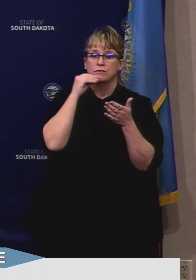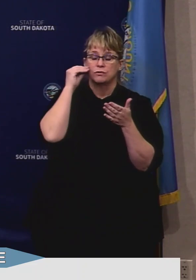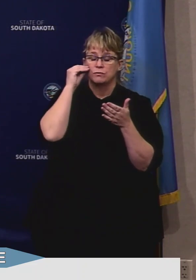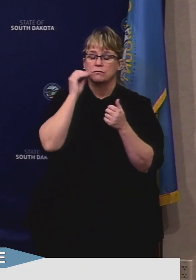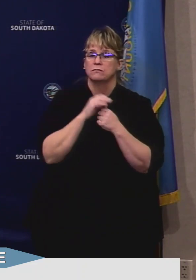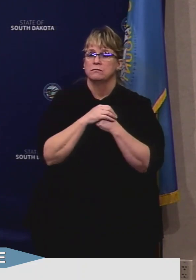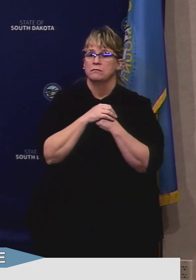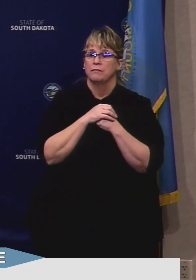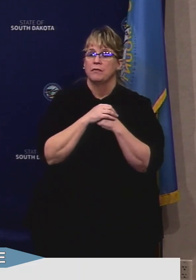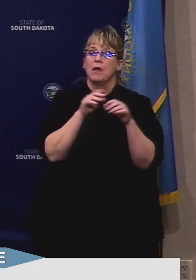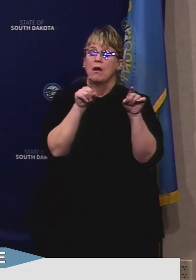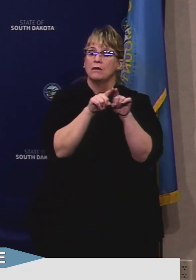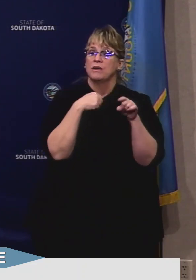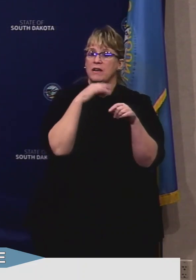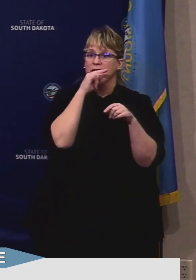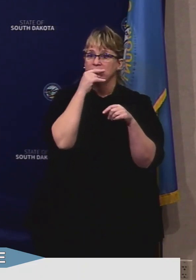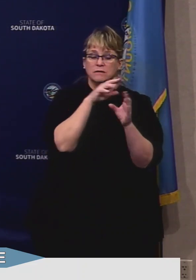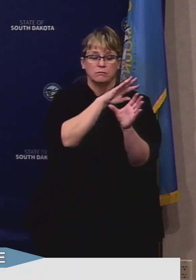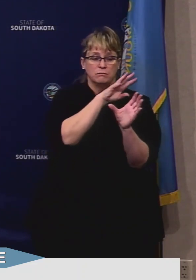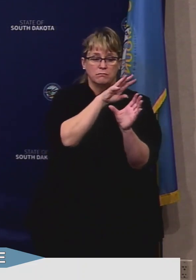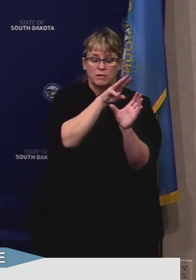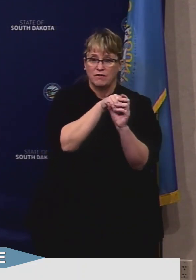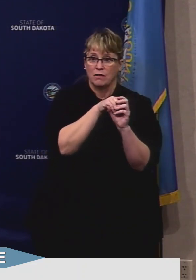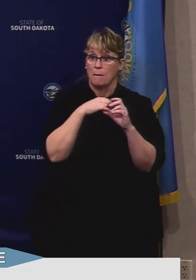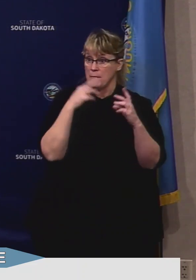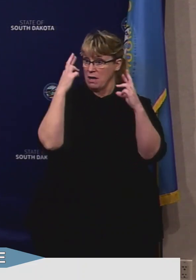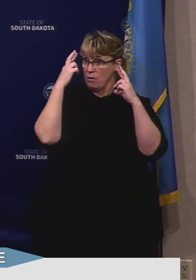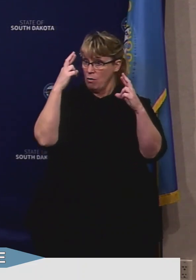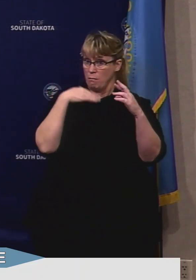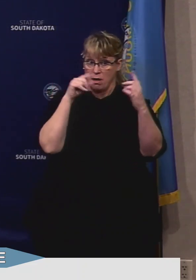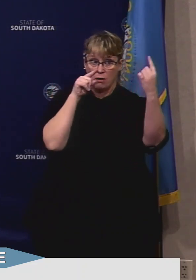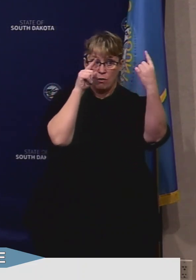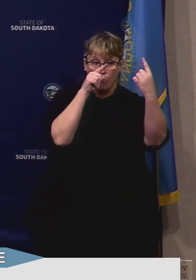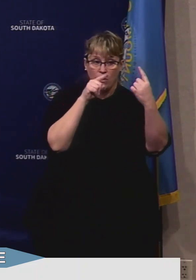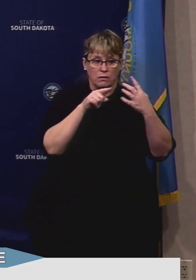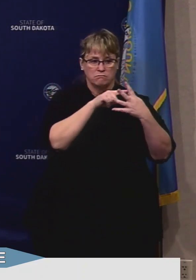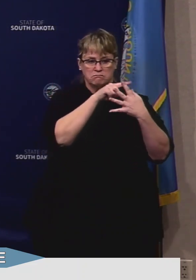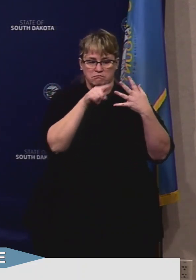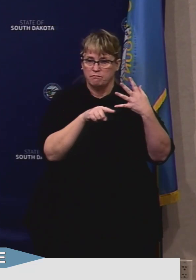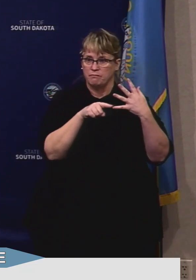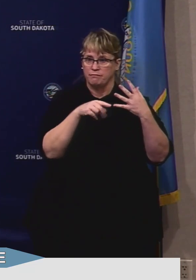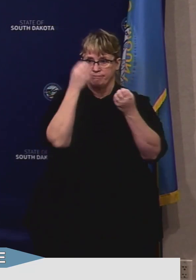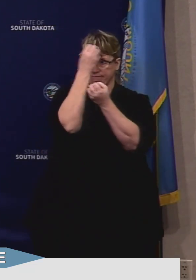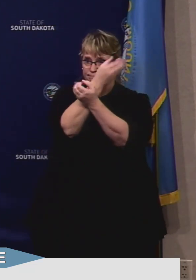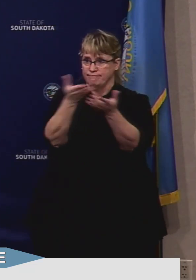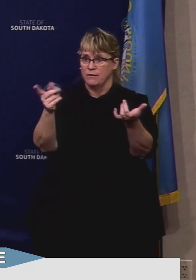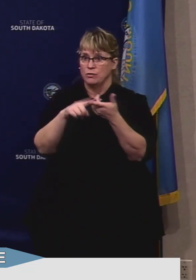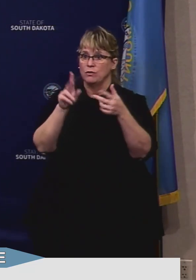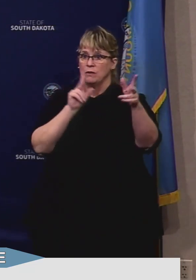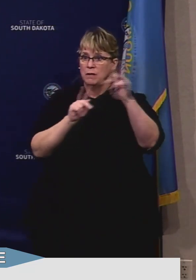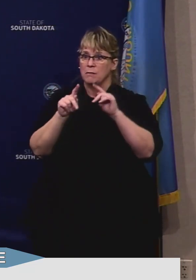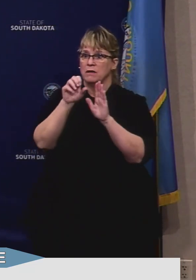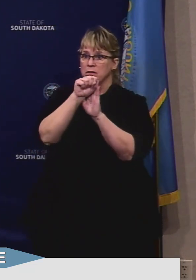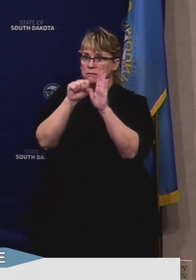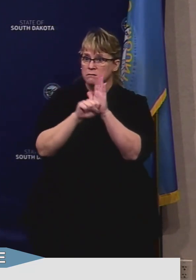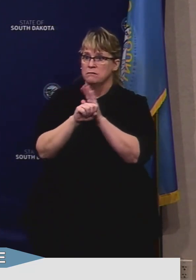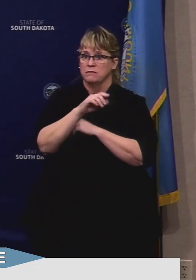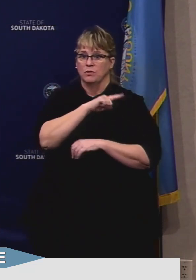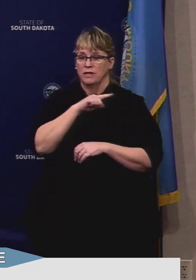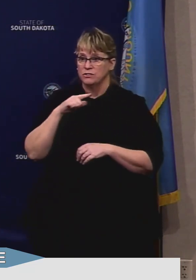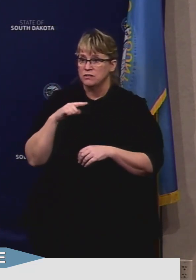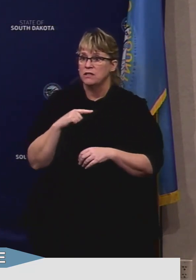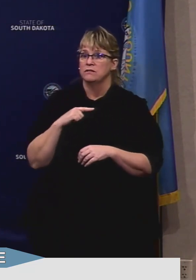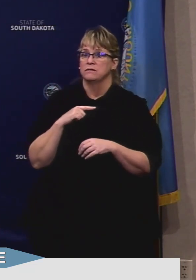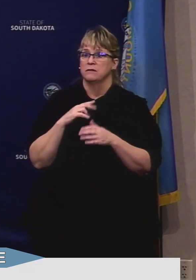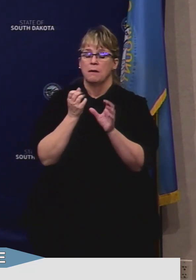also allows kids to participate. My hope is that those facts would get out to the public and to the rest of the legislators